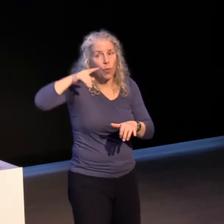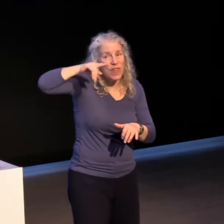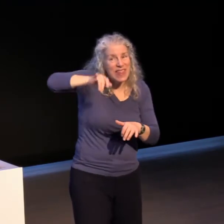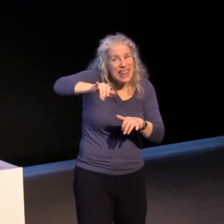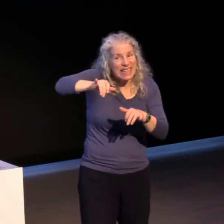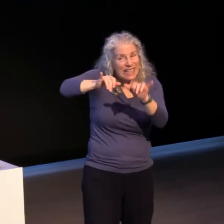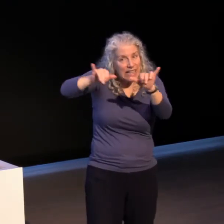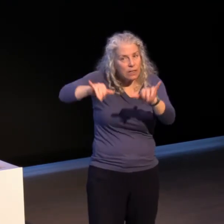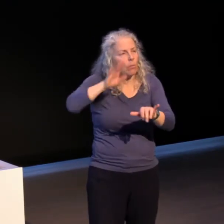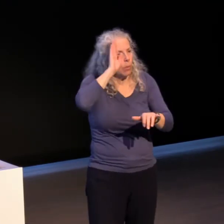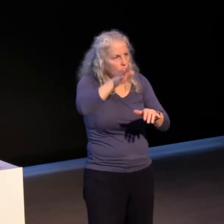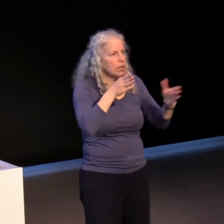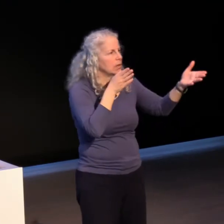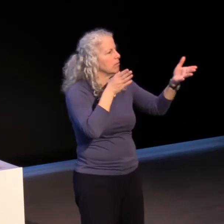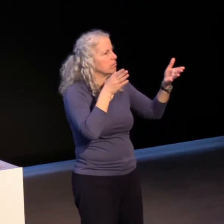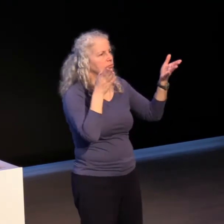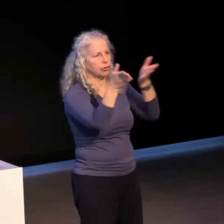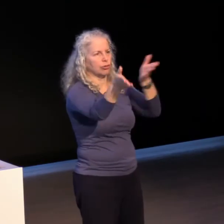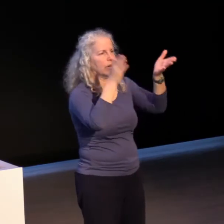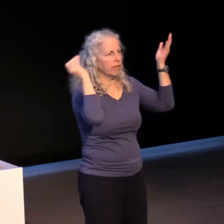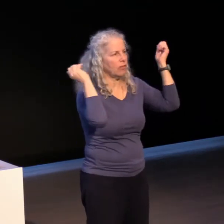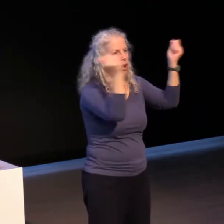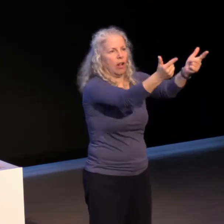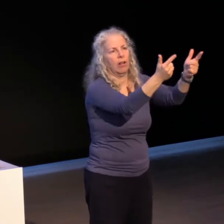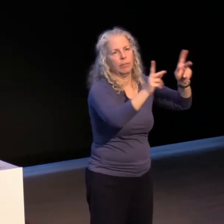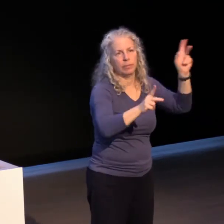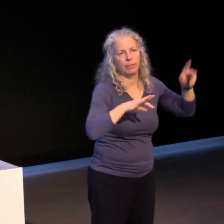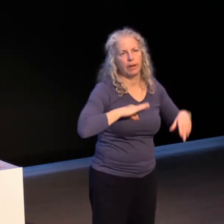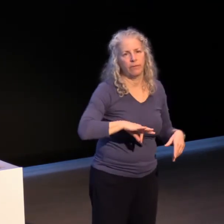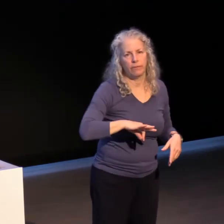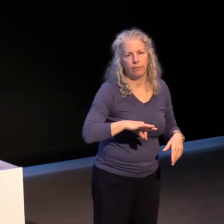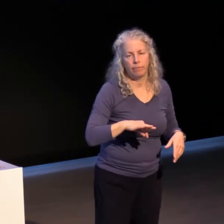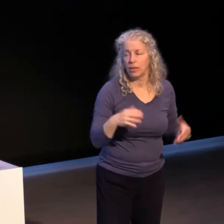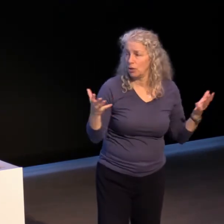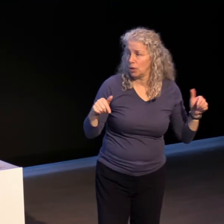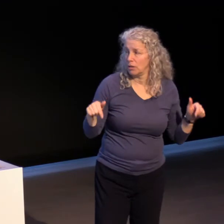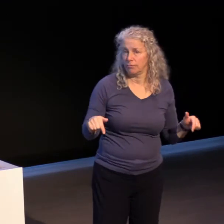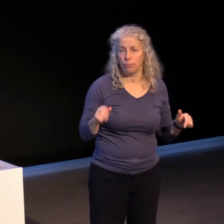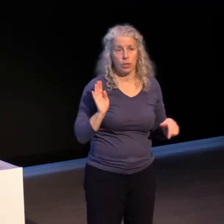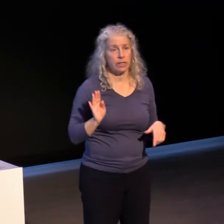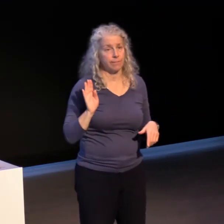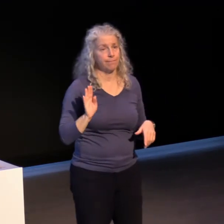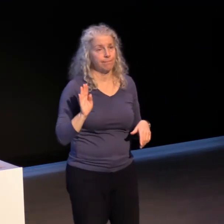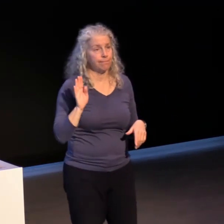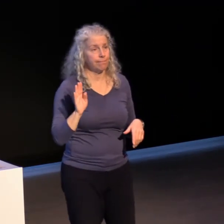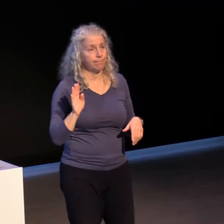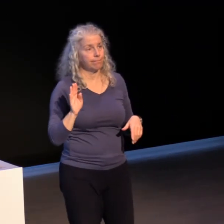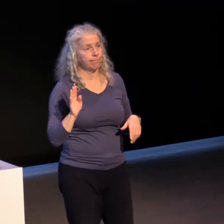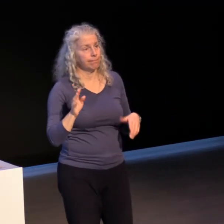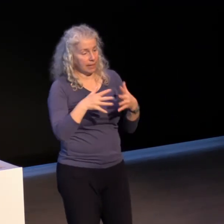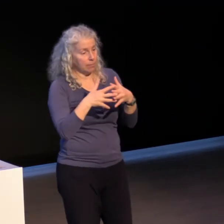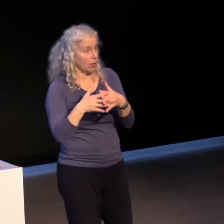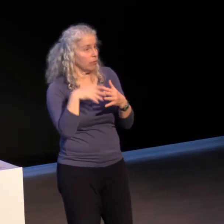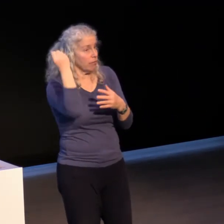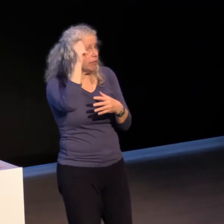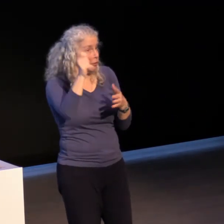everyone. So here we stand in the birthplace of the American